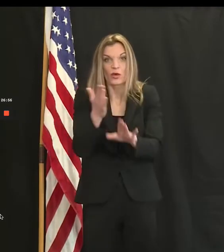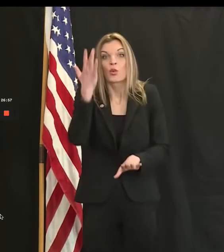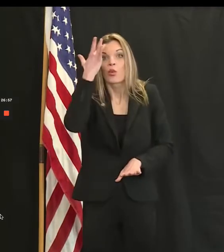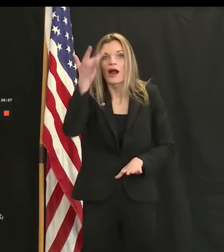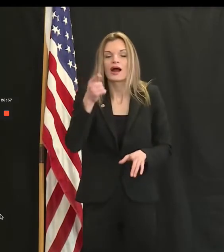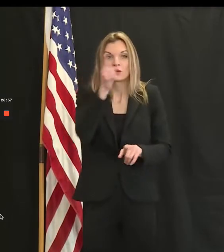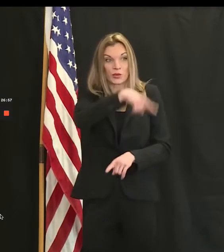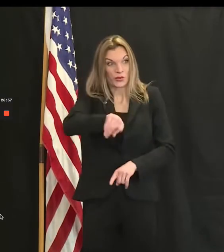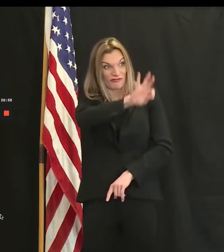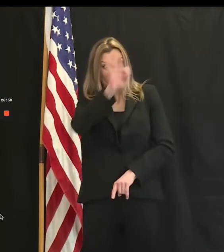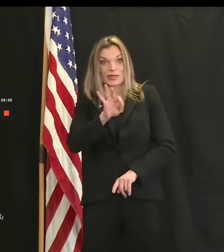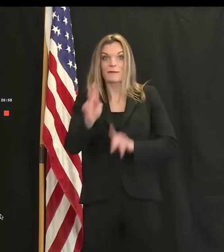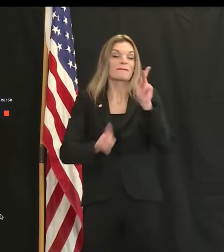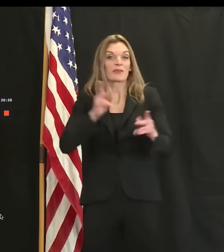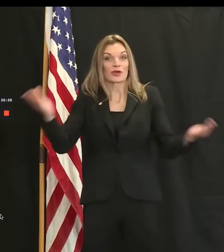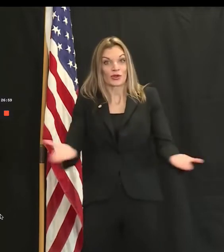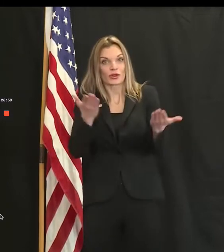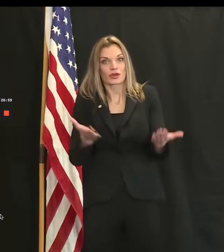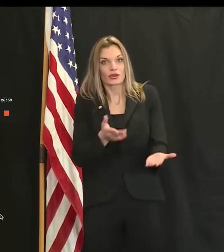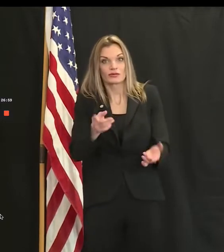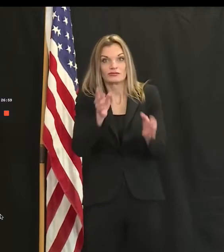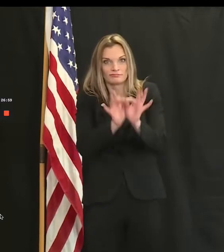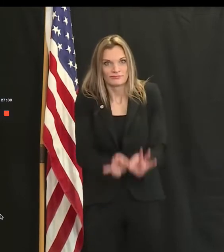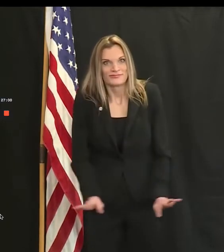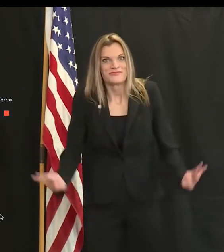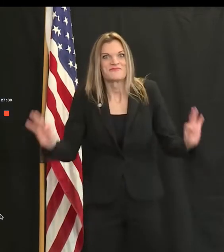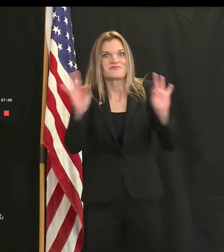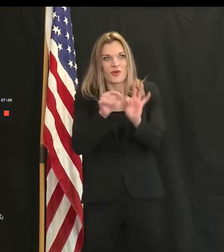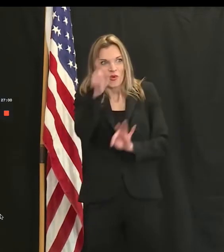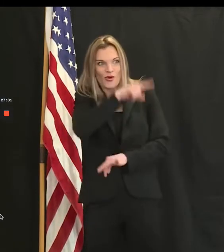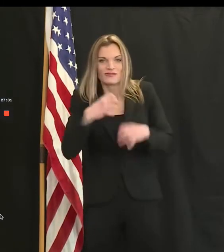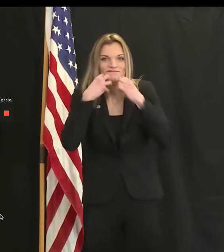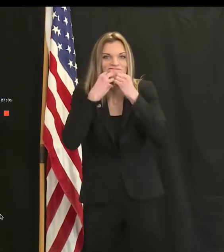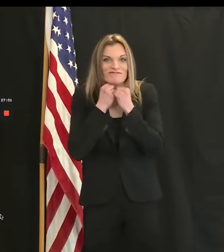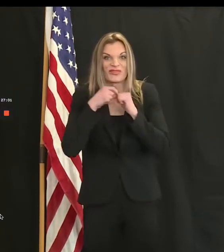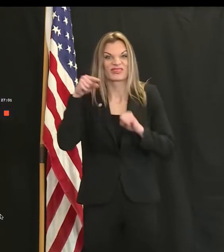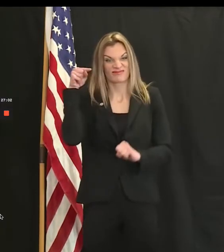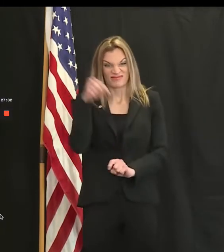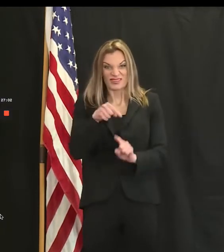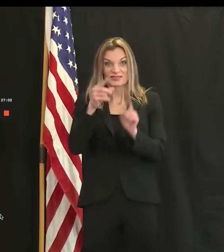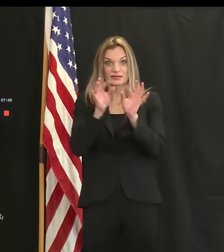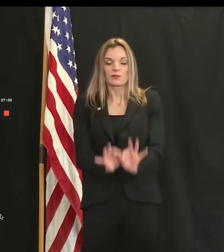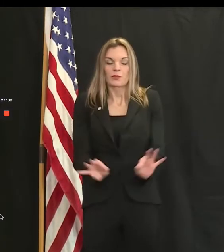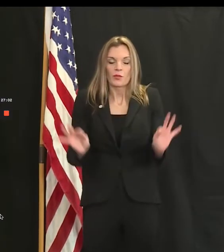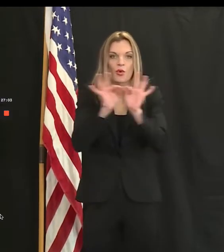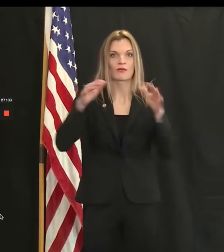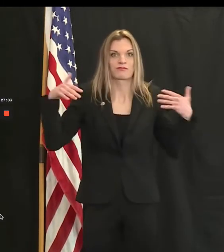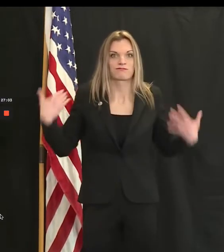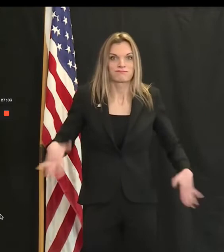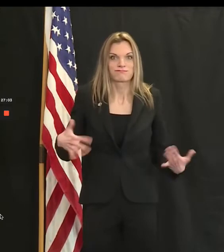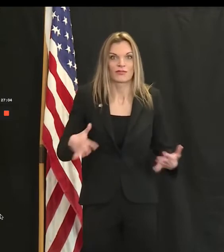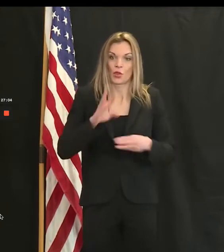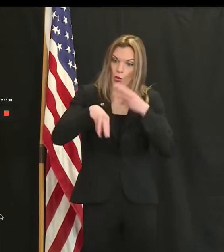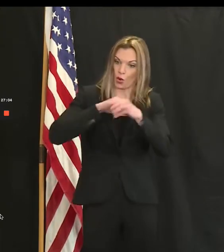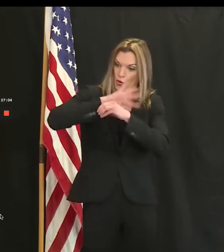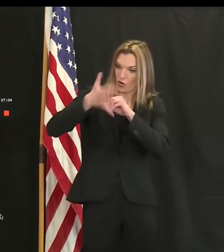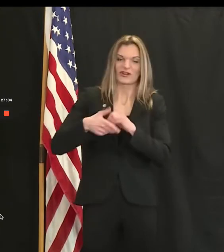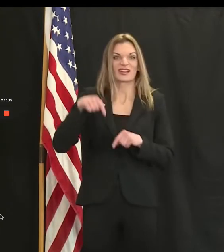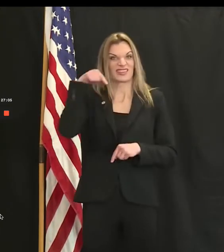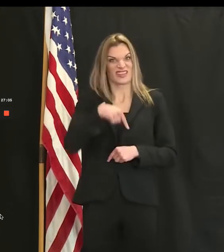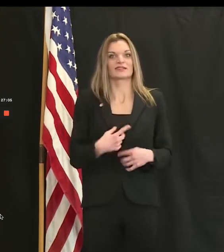deserved that we treat this investigation as the most important investigation in the world, and that's how we